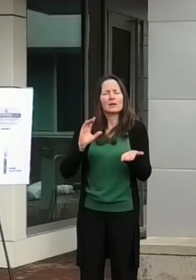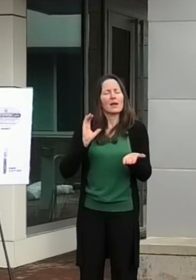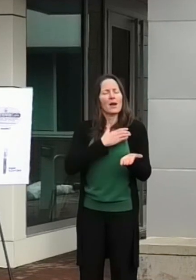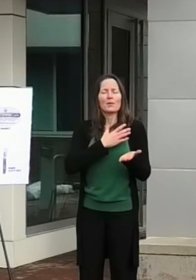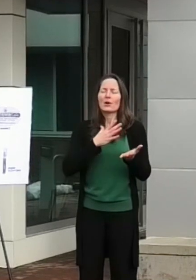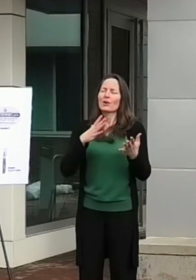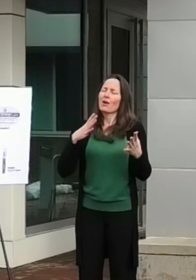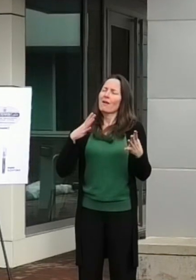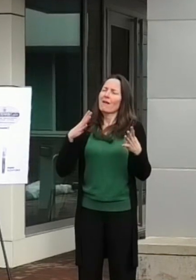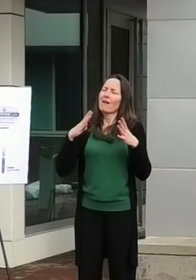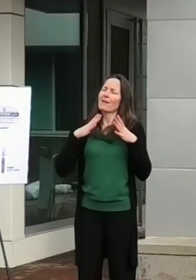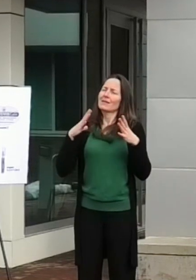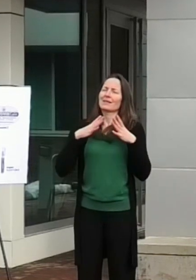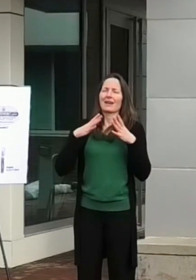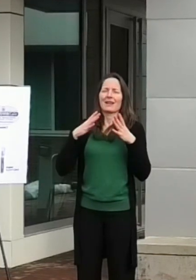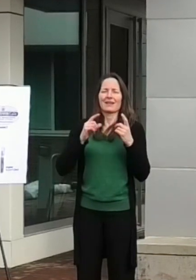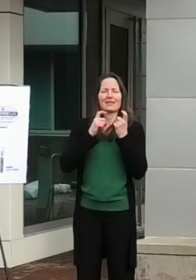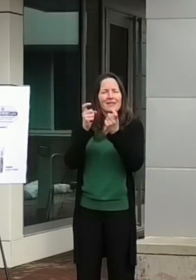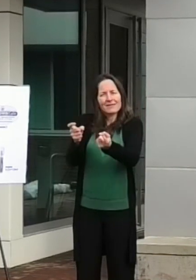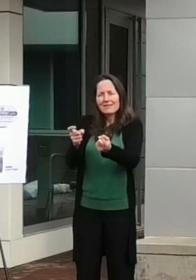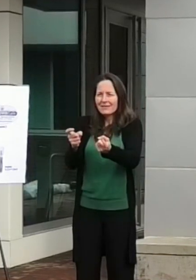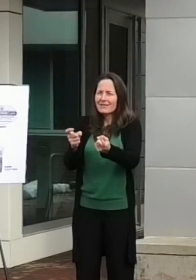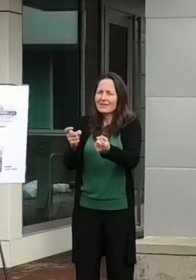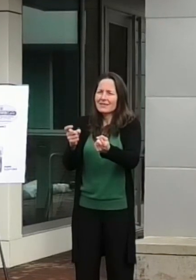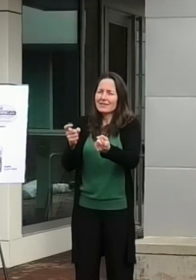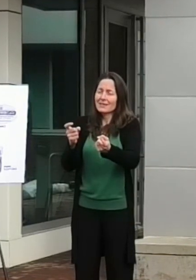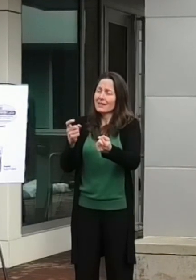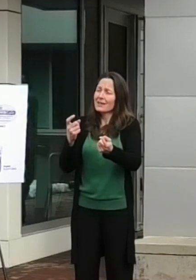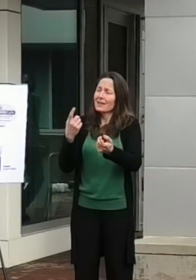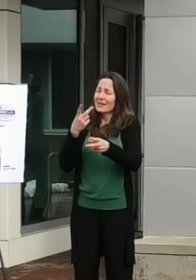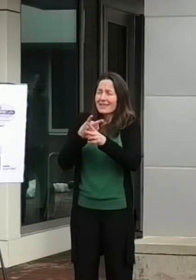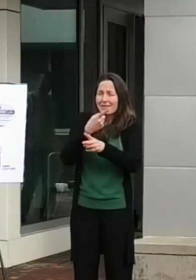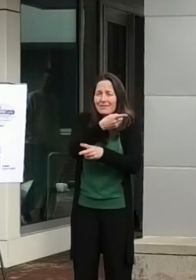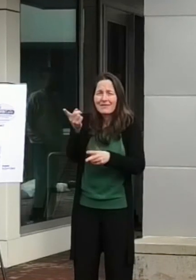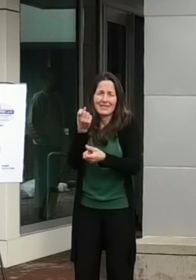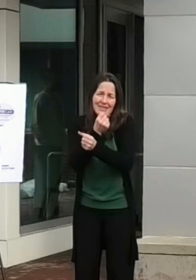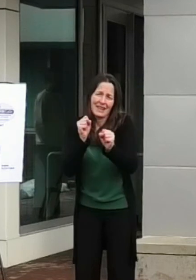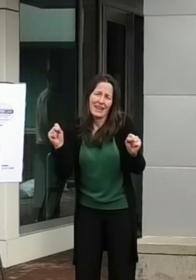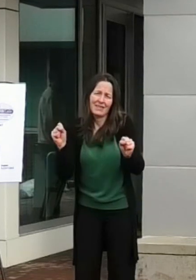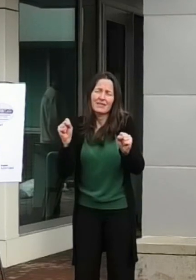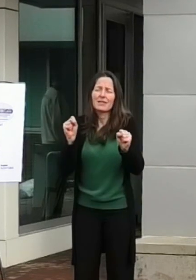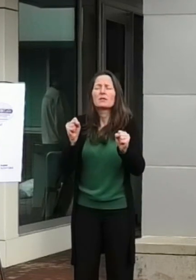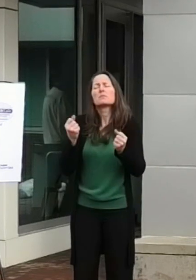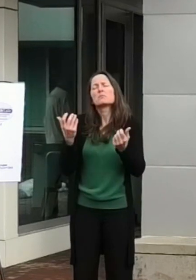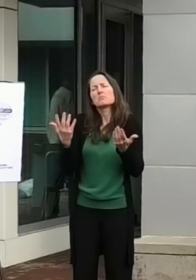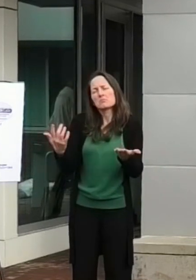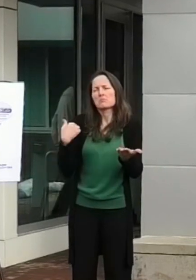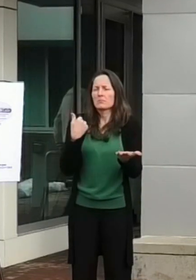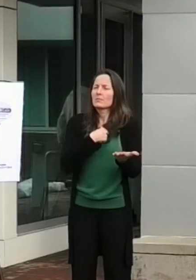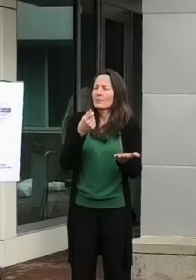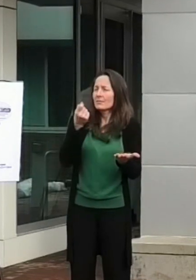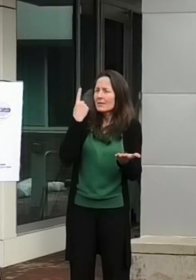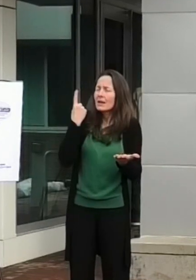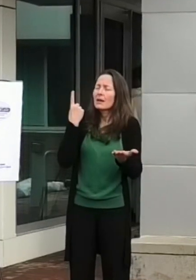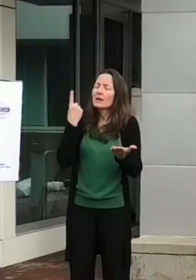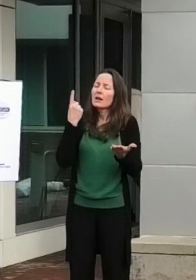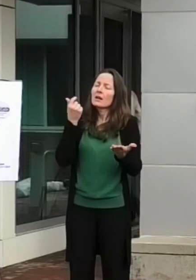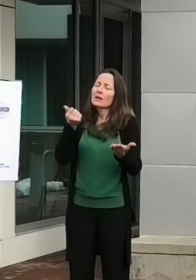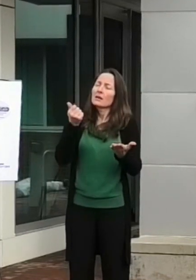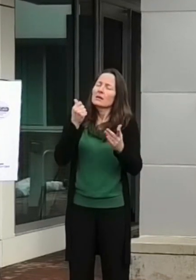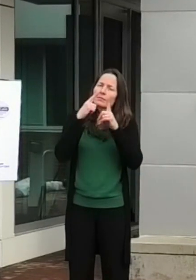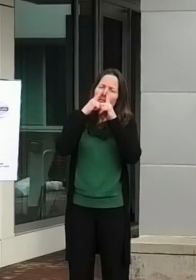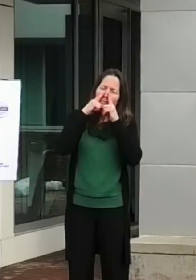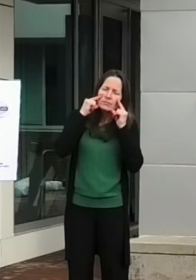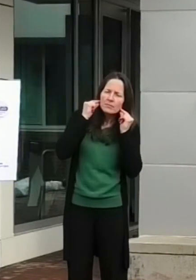to celebrate. However, wearing a mask, maintaining social distancing, washing your